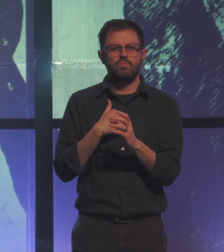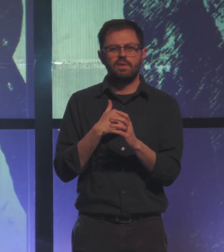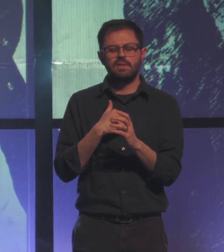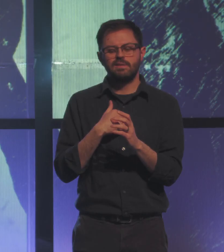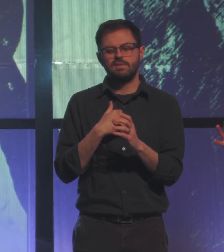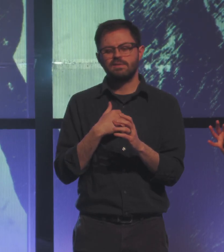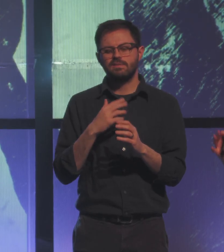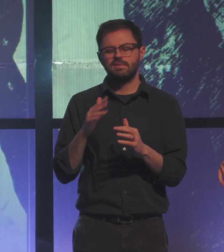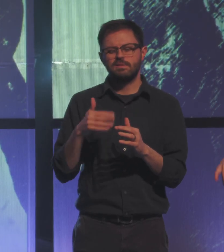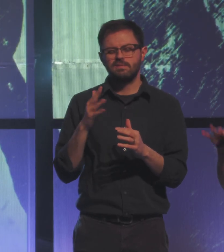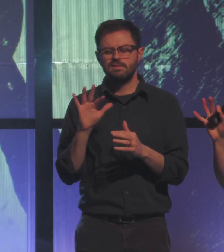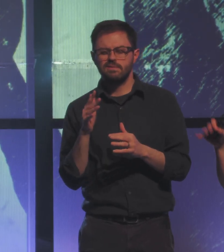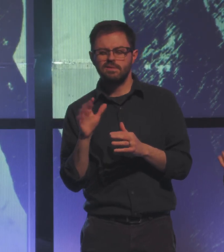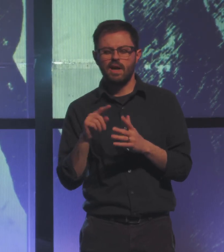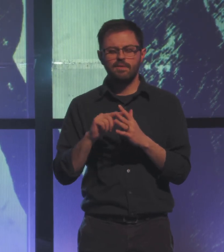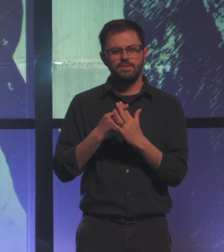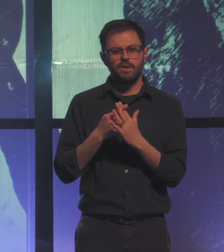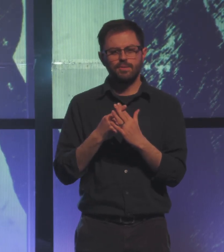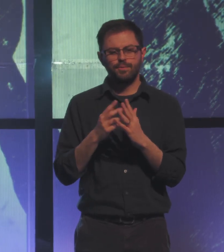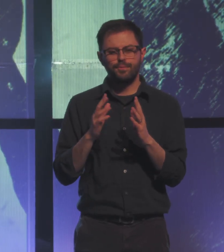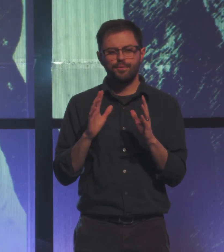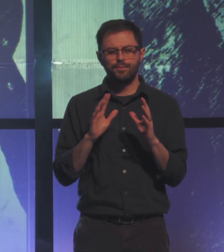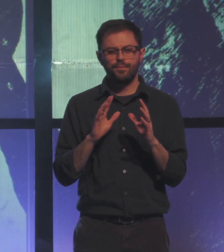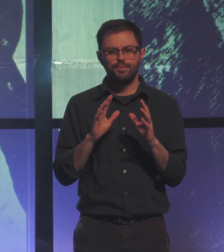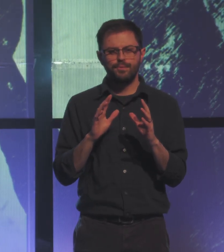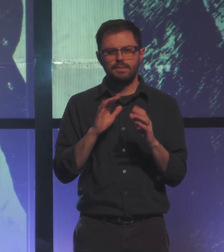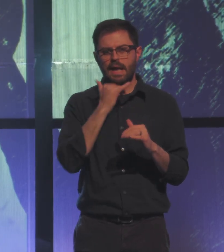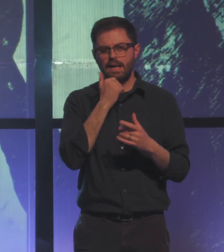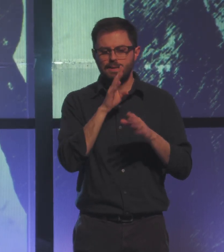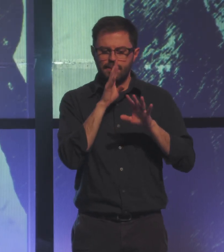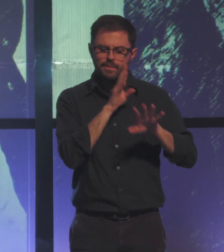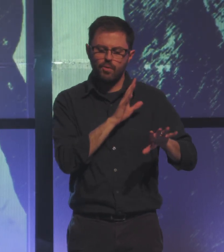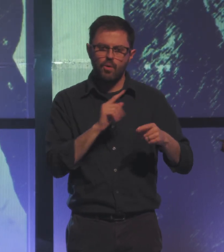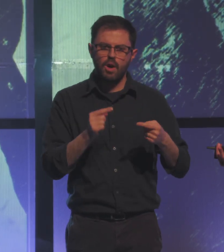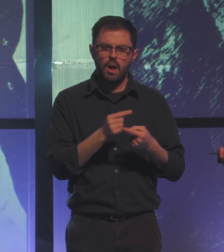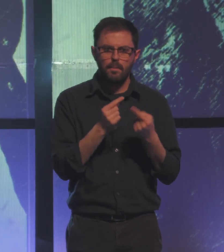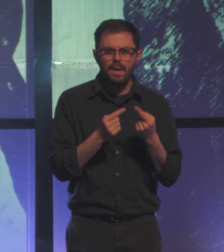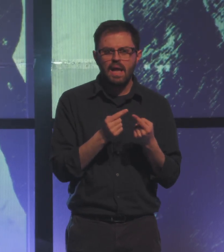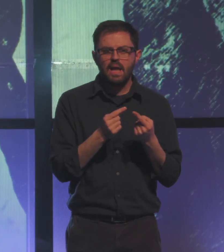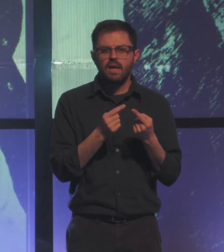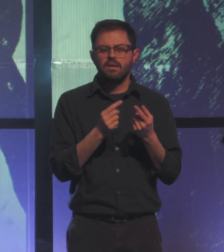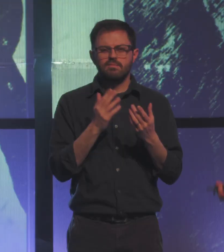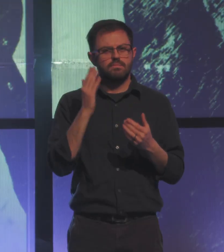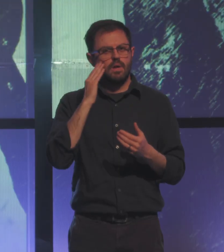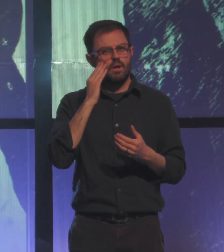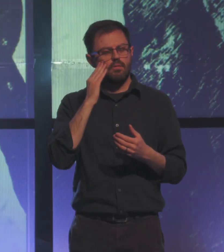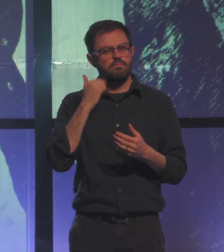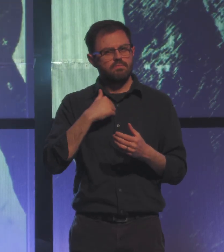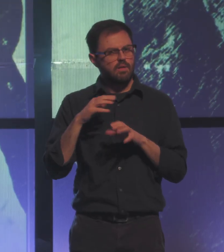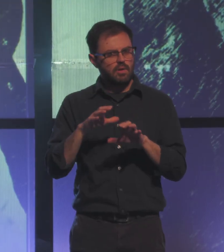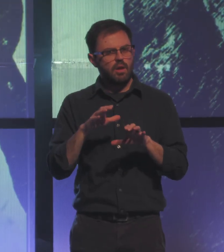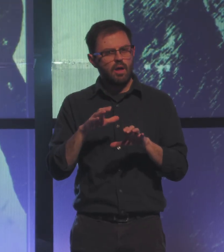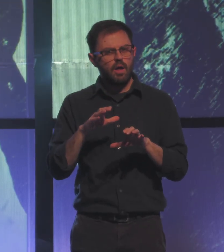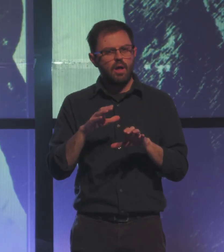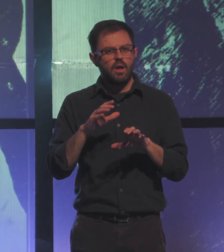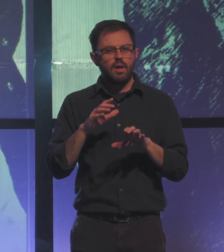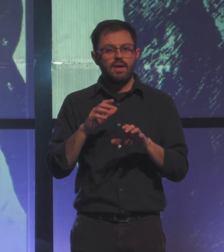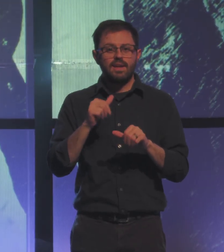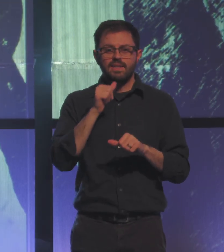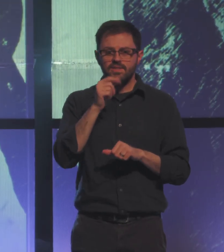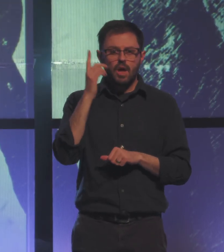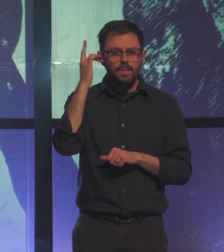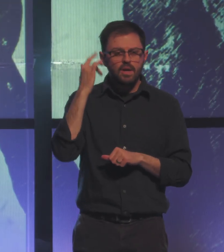pain instead of entering it, because I know, or I've done the work. Not necessarily because we stopped caring, but because we've just carried